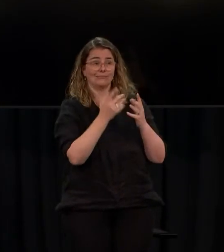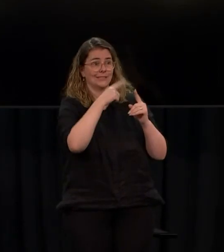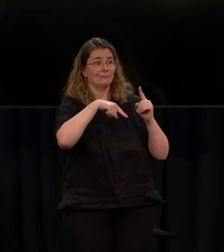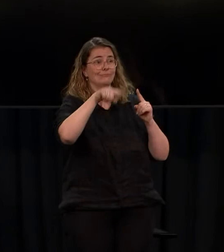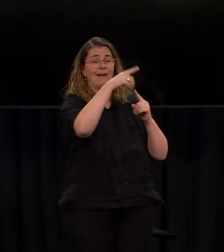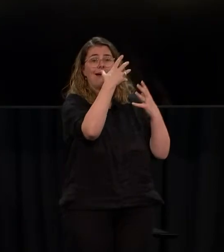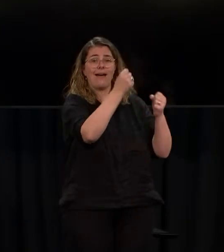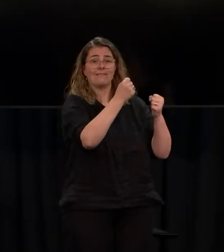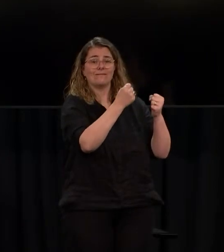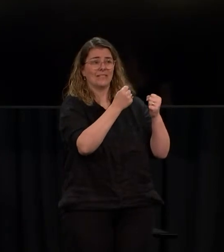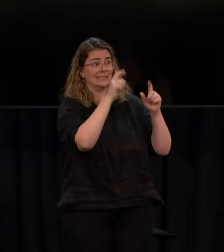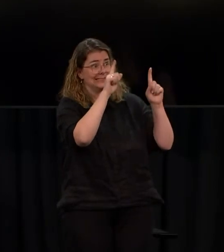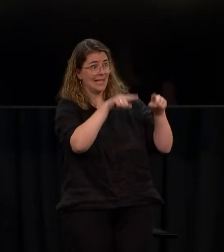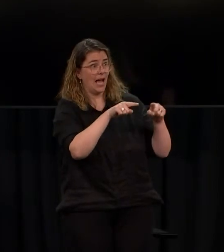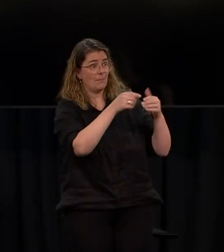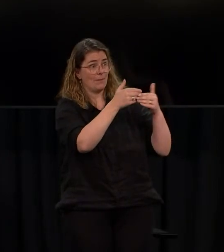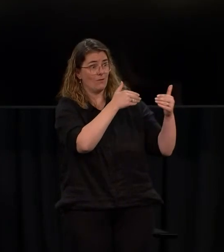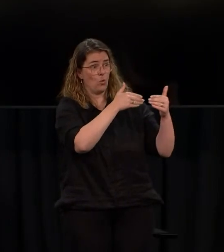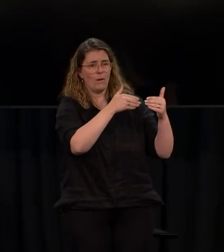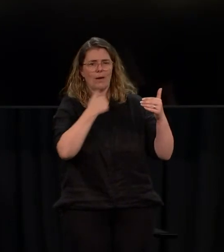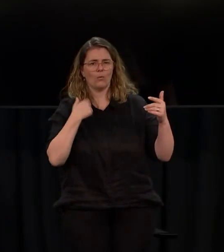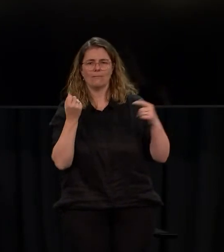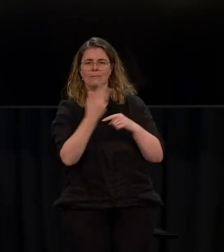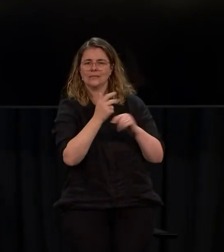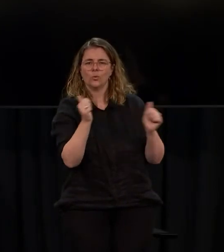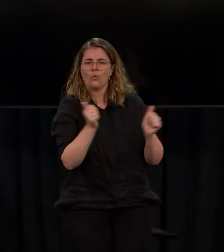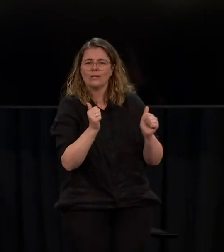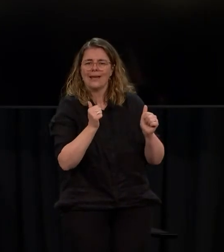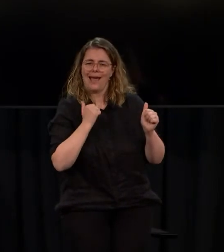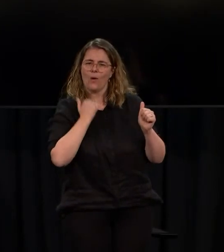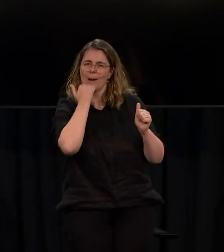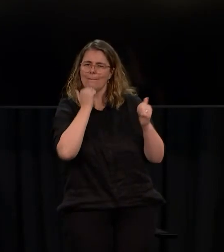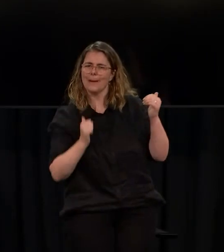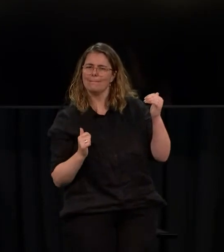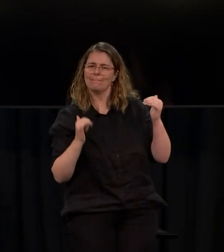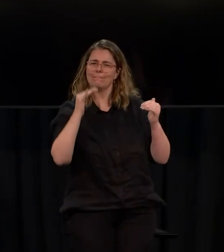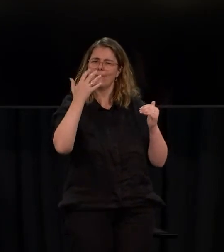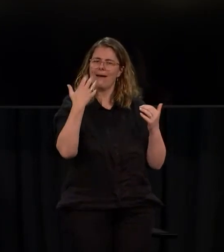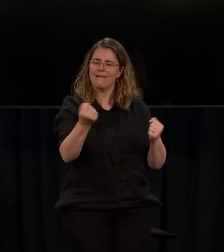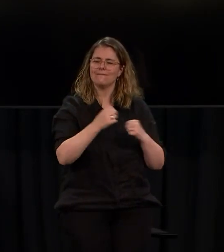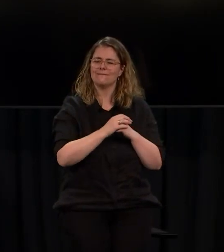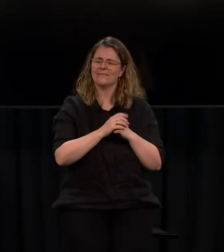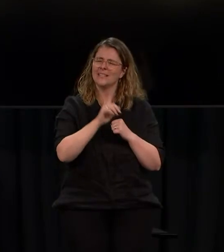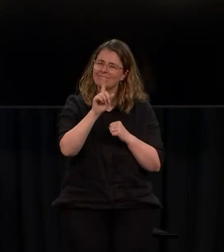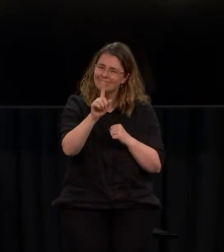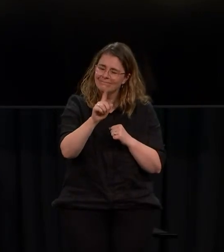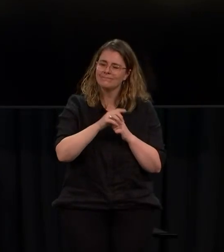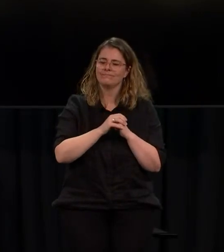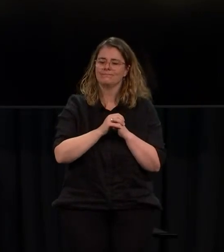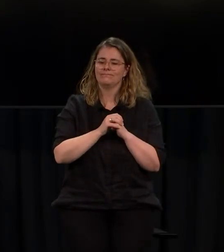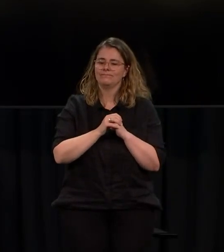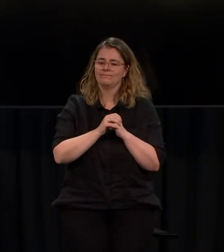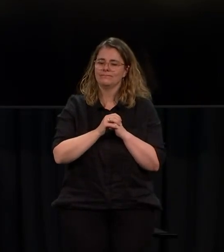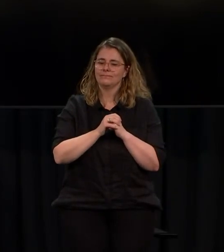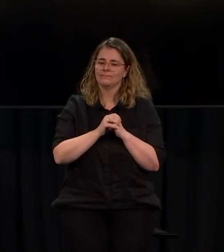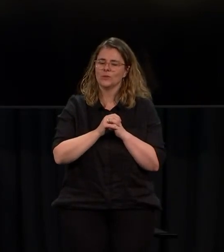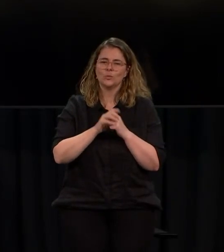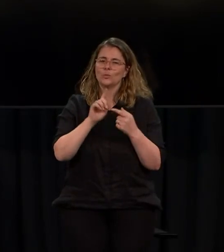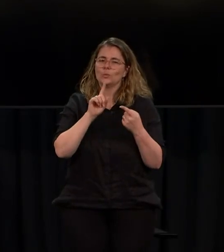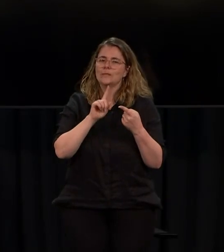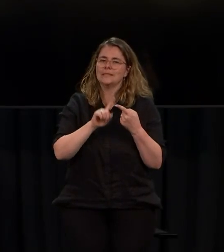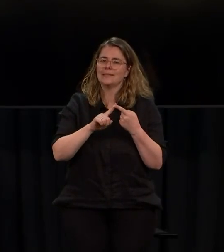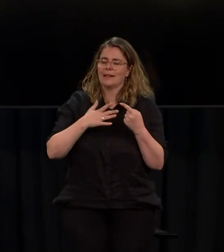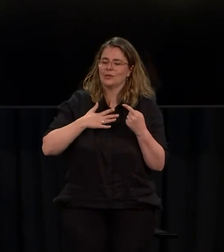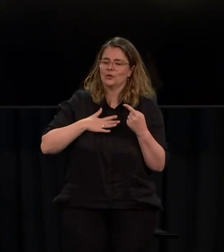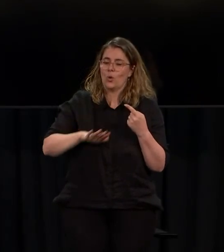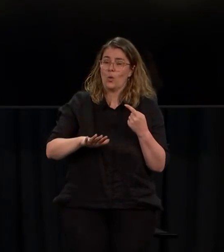rollouts well before we did. But of course, we cannot have a situation where we've got good high rates